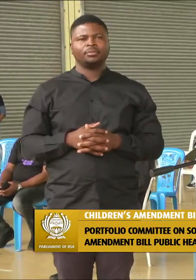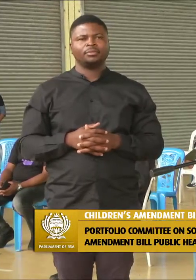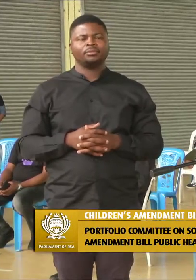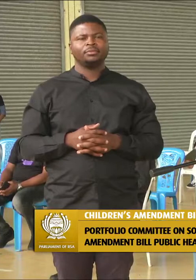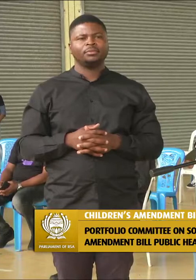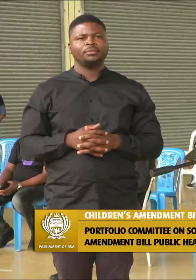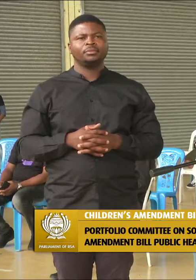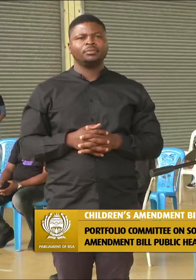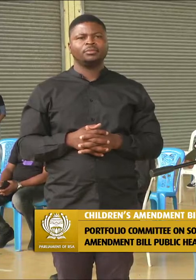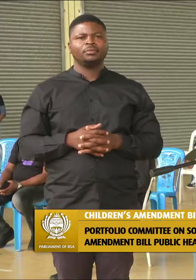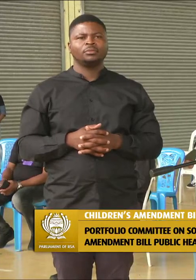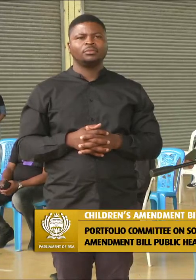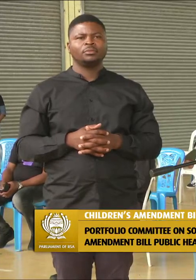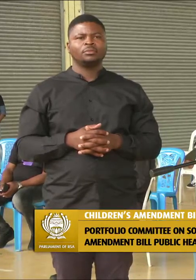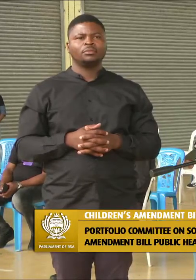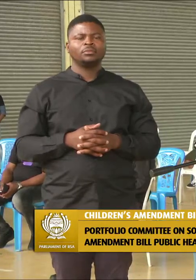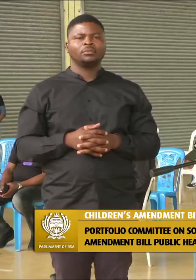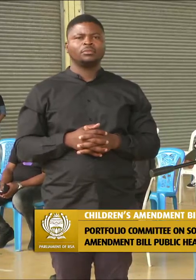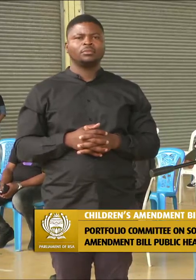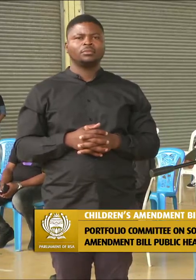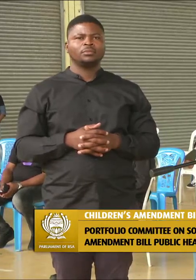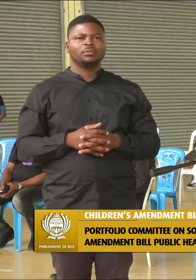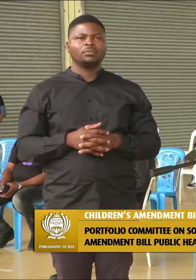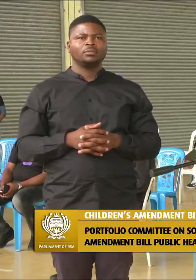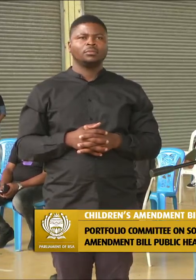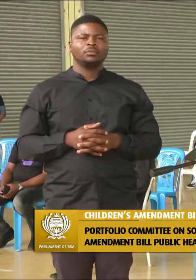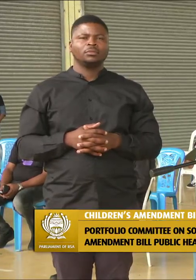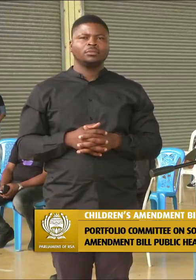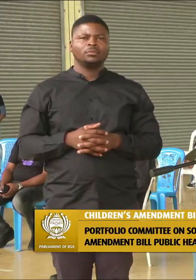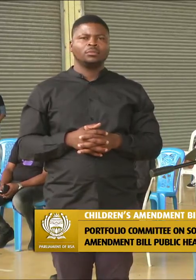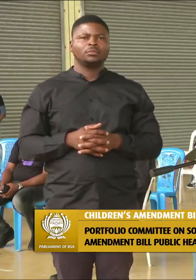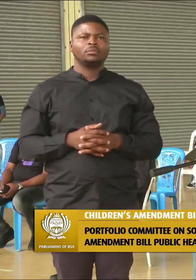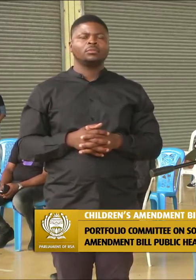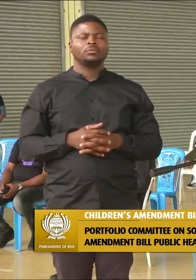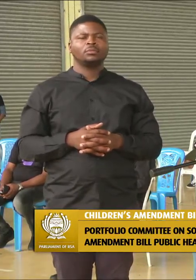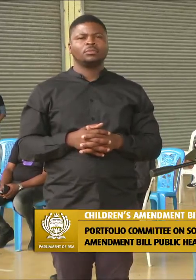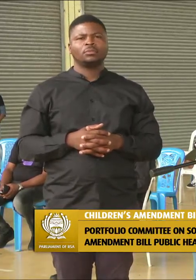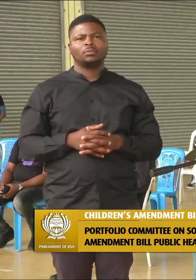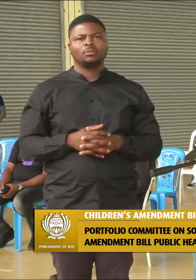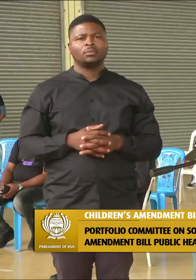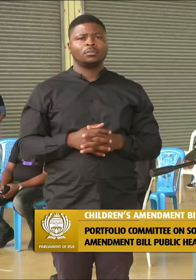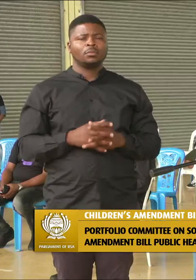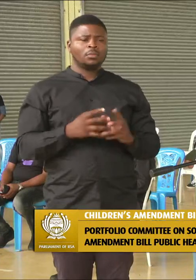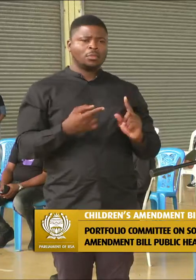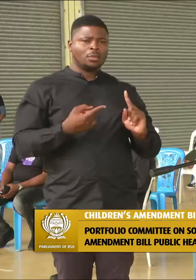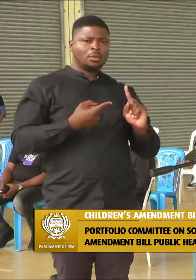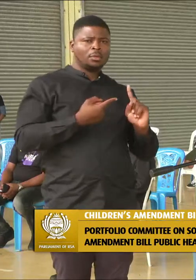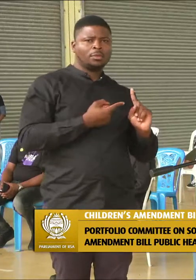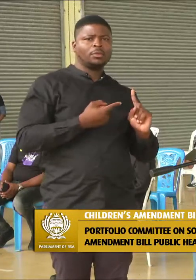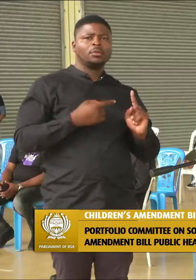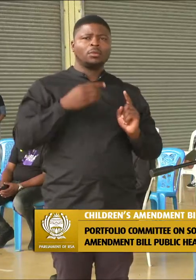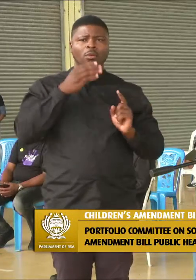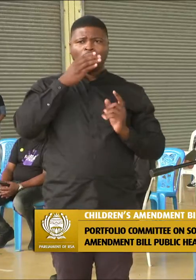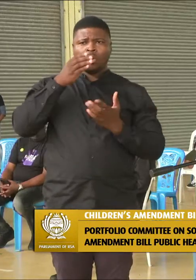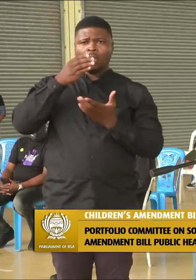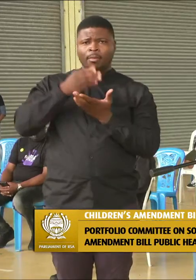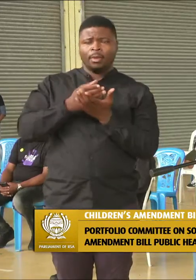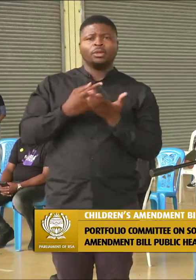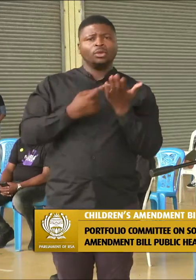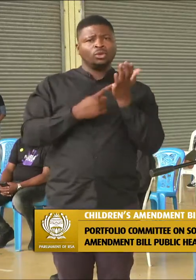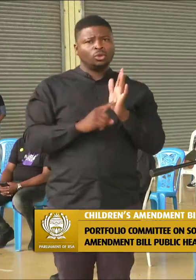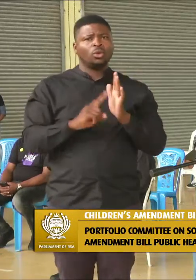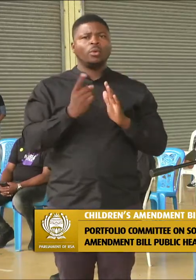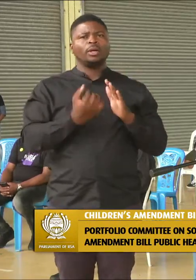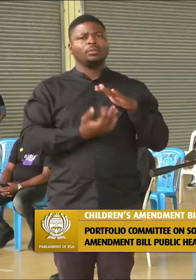I think Miss Mwandle, her comments showed the passion that she has as far